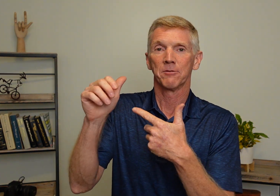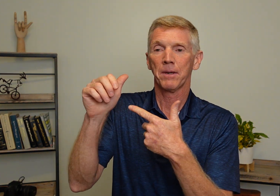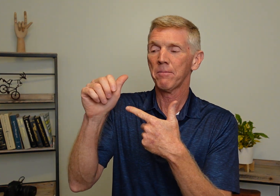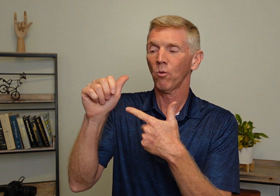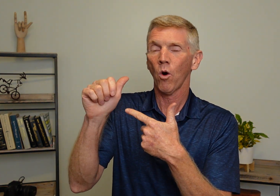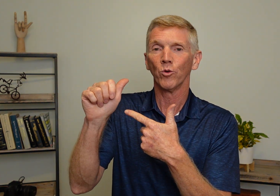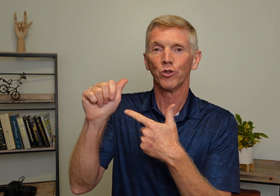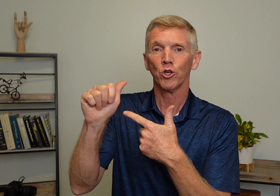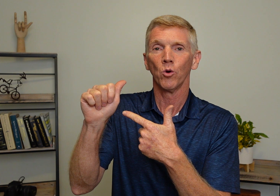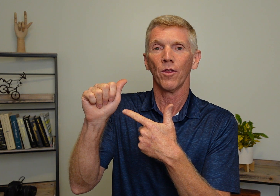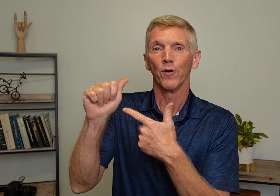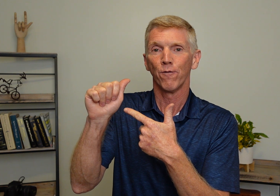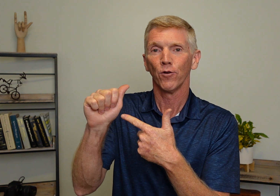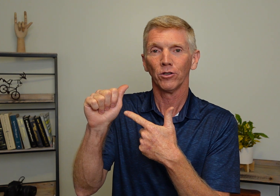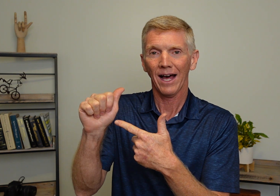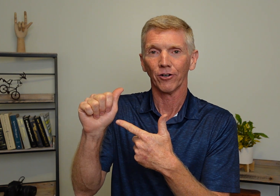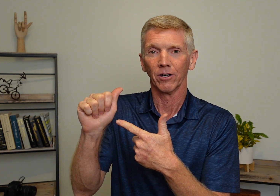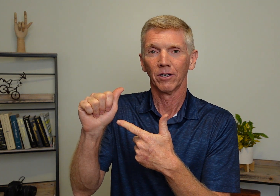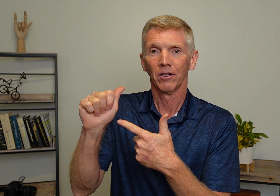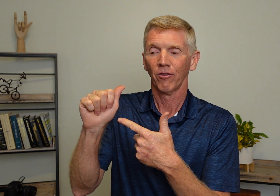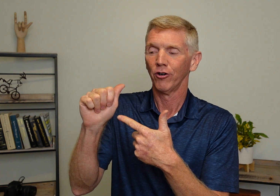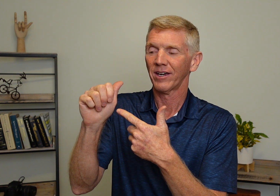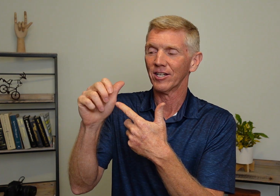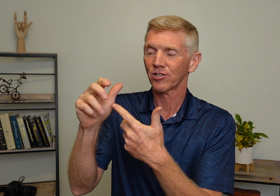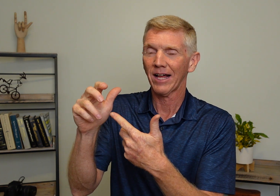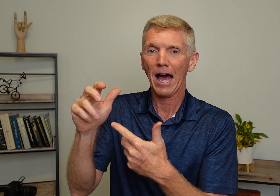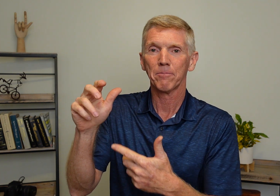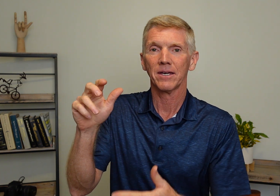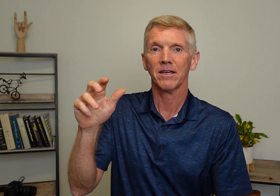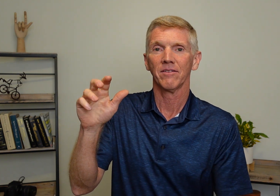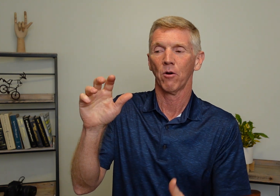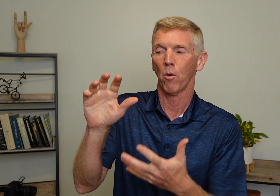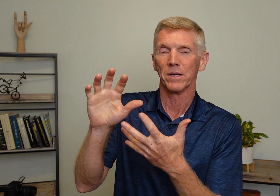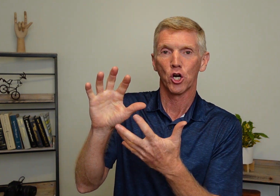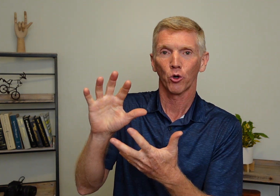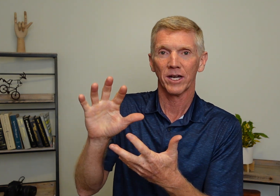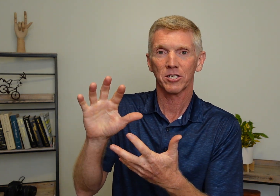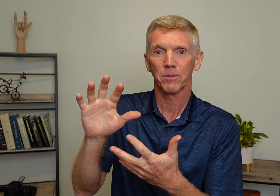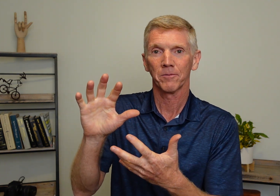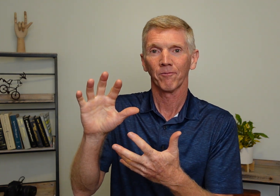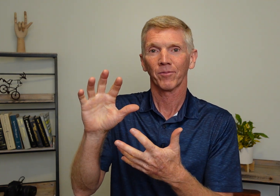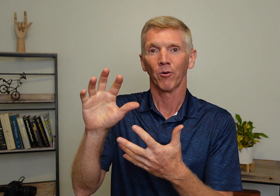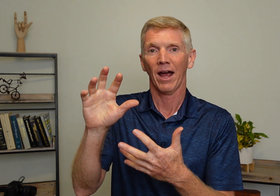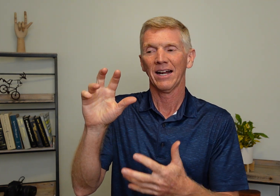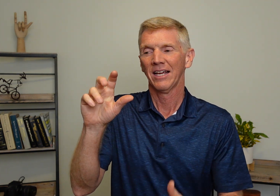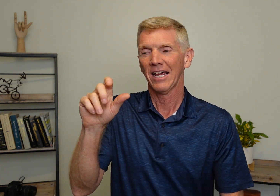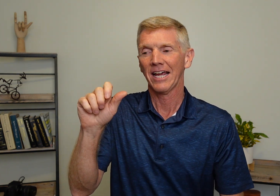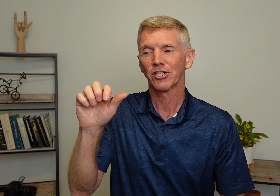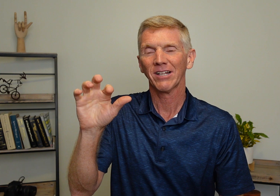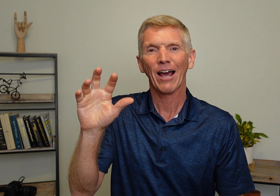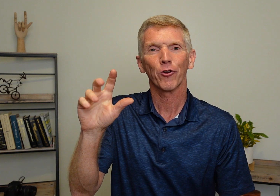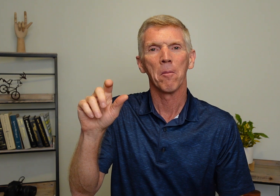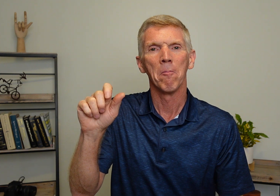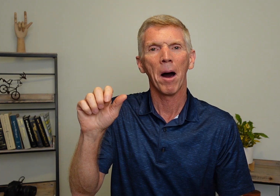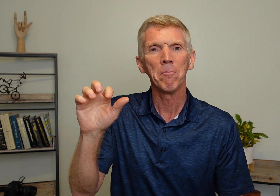people won't do the full letter. They'll get sloppy, they won't be crisp, right? It's like they're